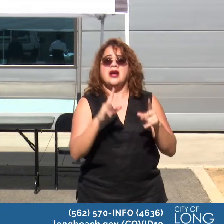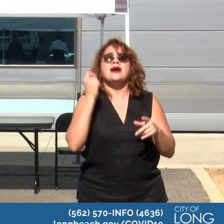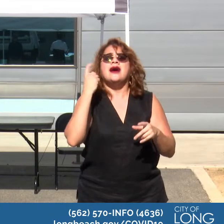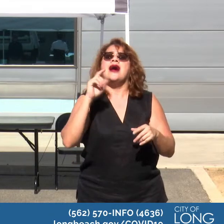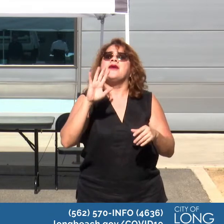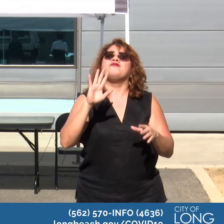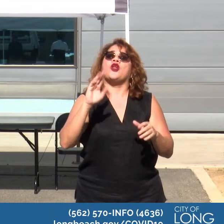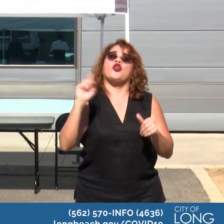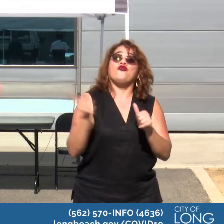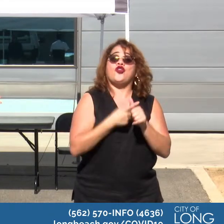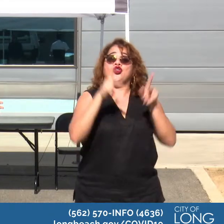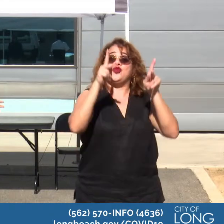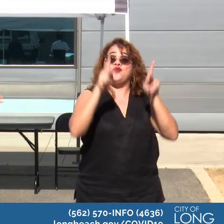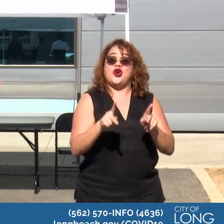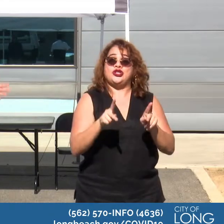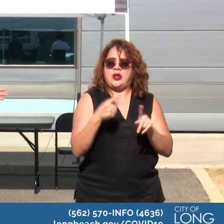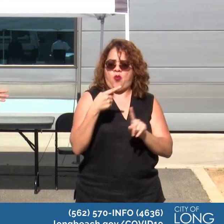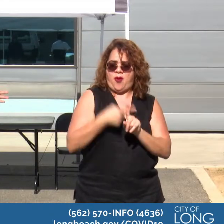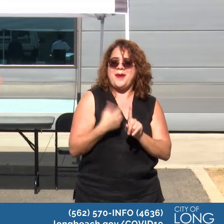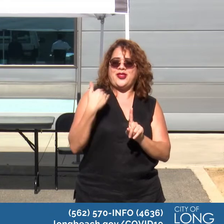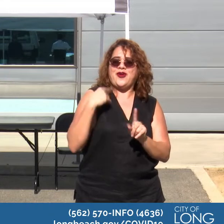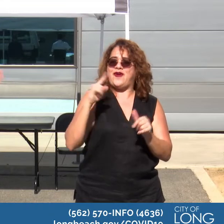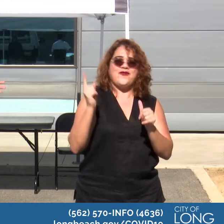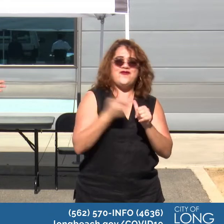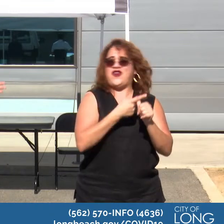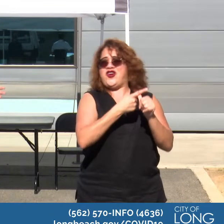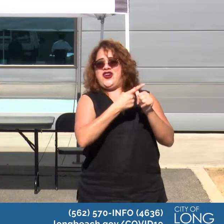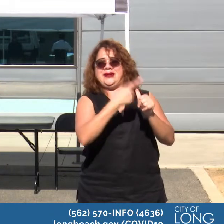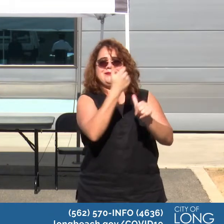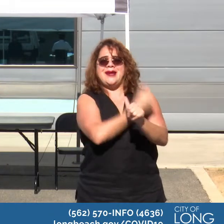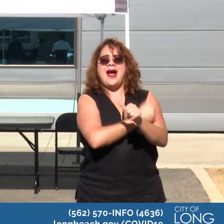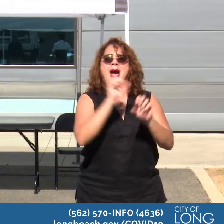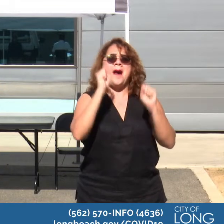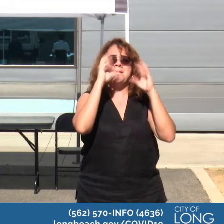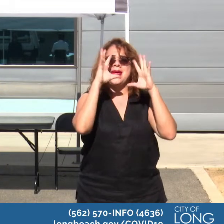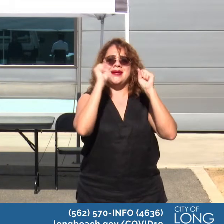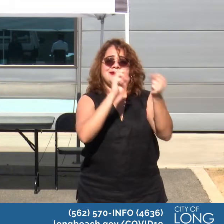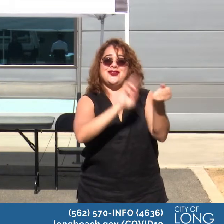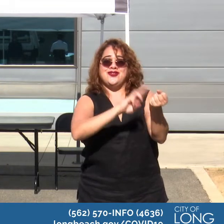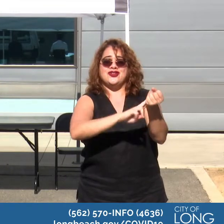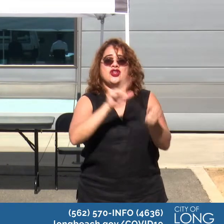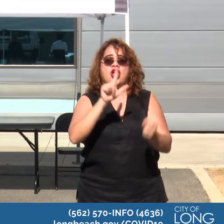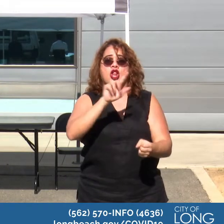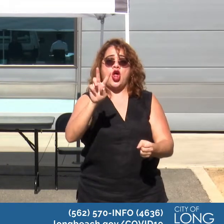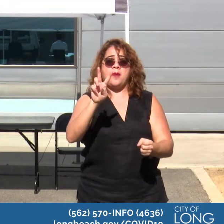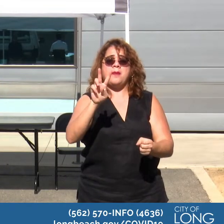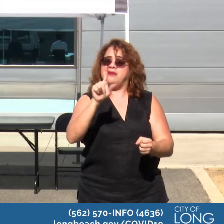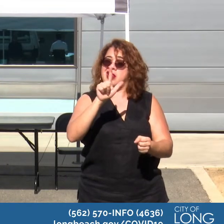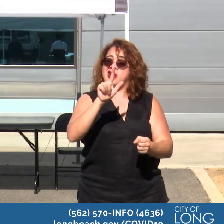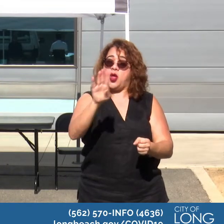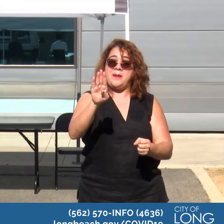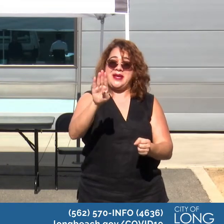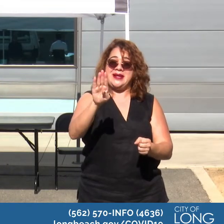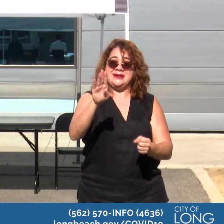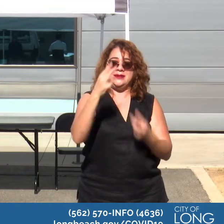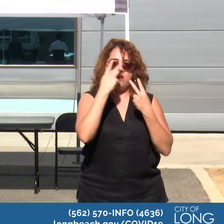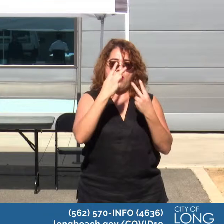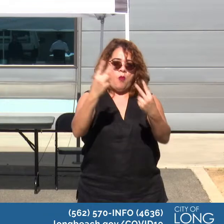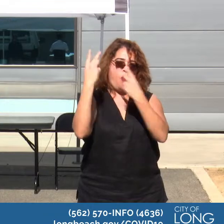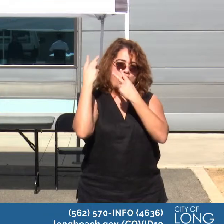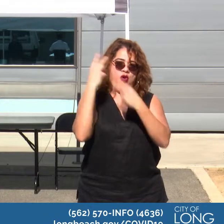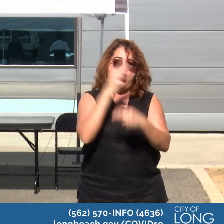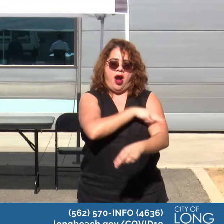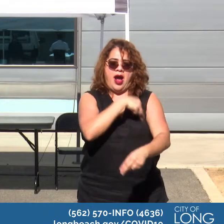month ago, which was one of our amazing nurses at Long Beach Memorial, and so I've seen thousands